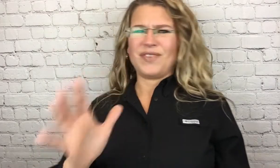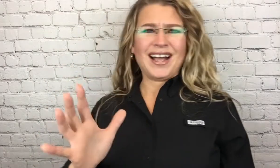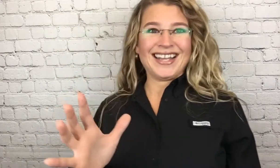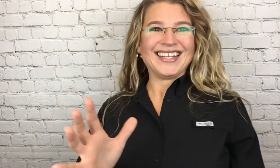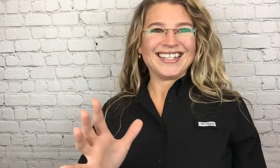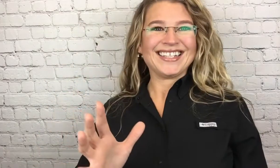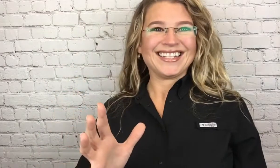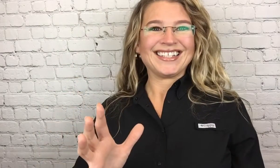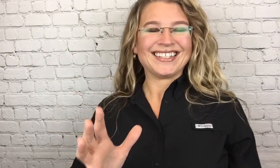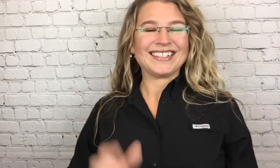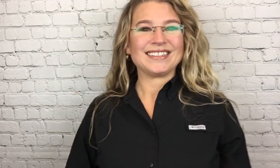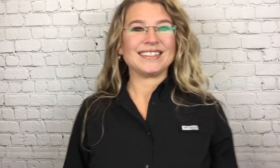fine.